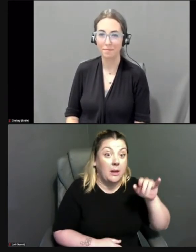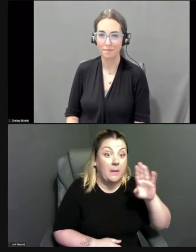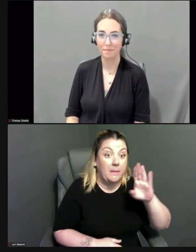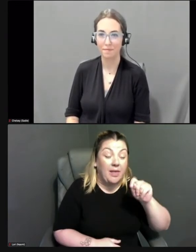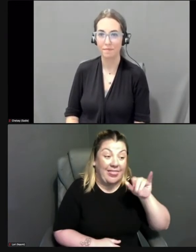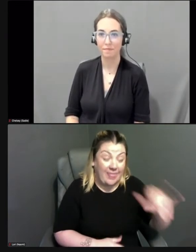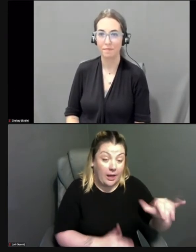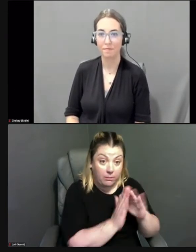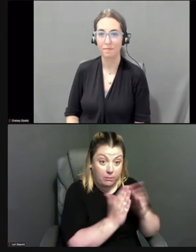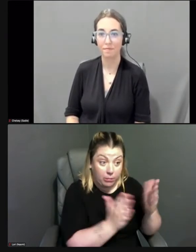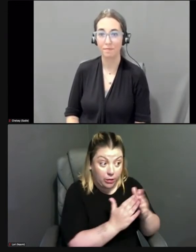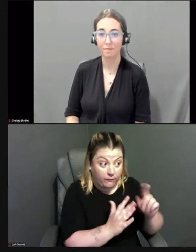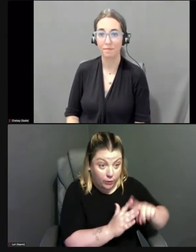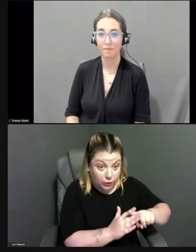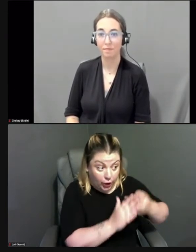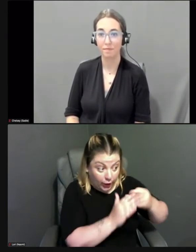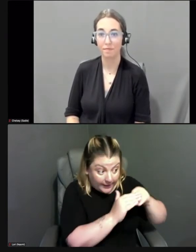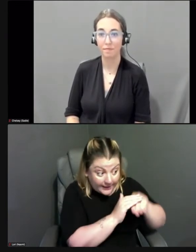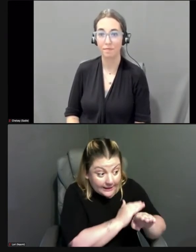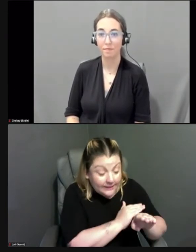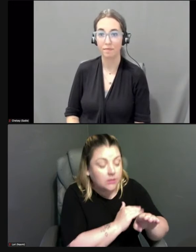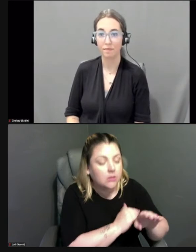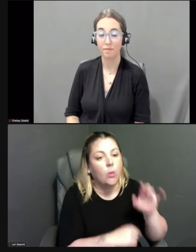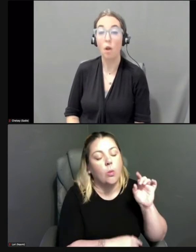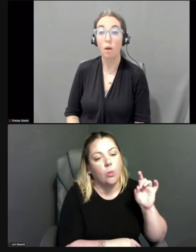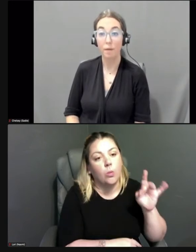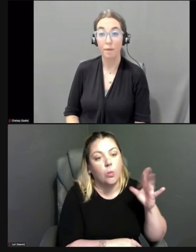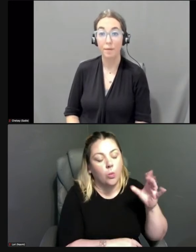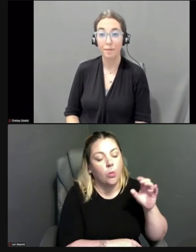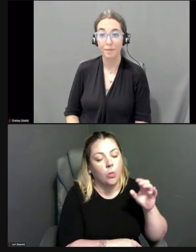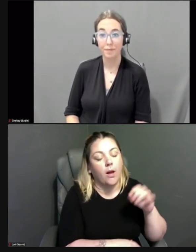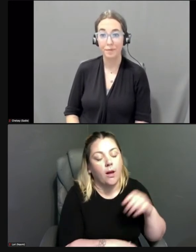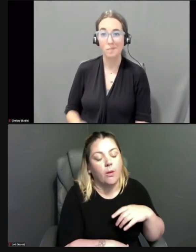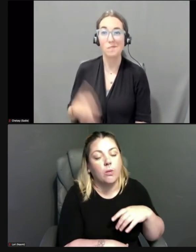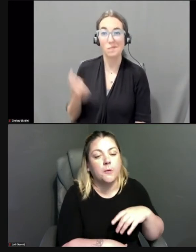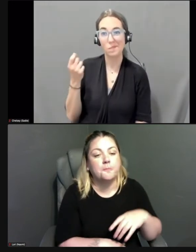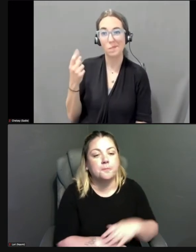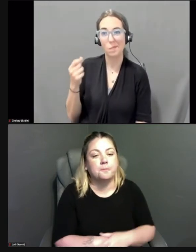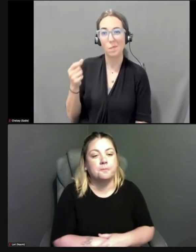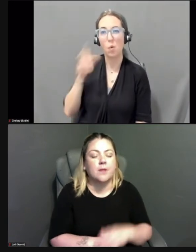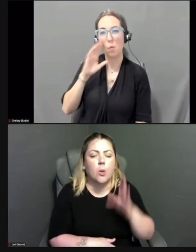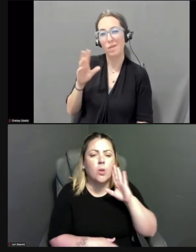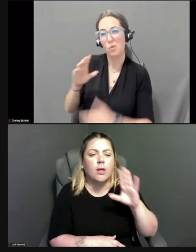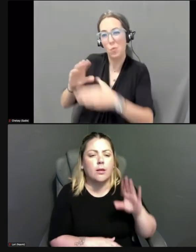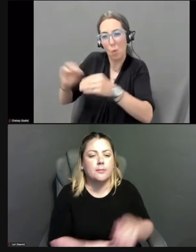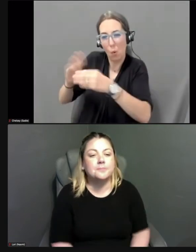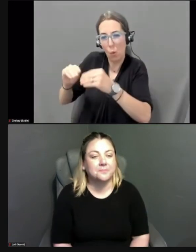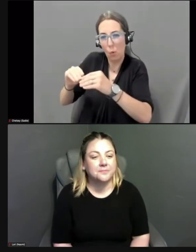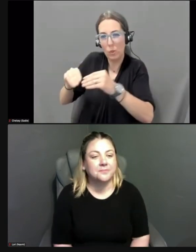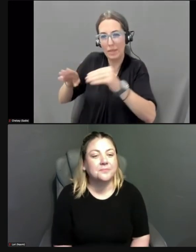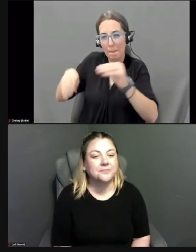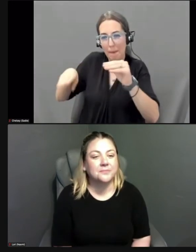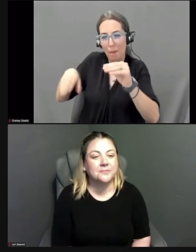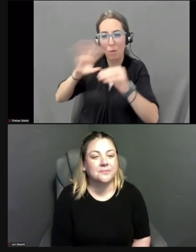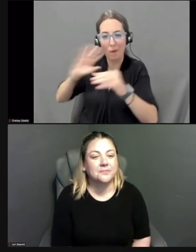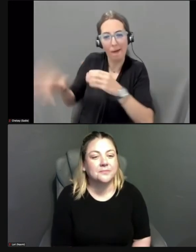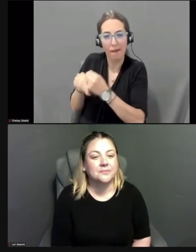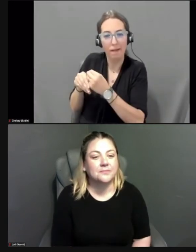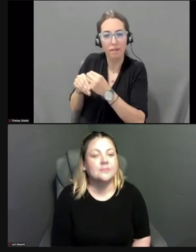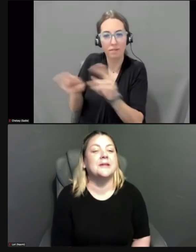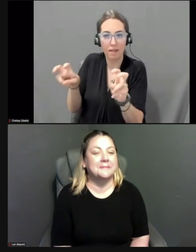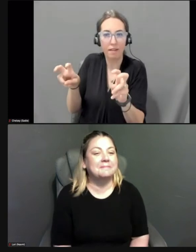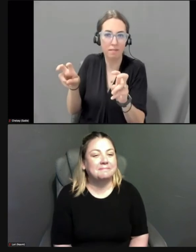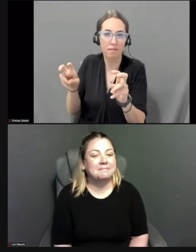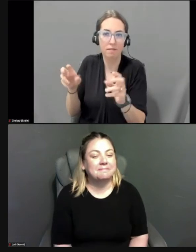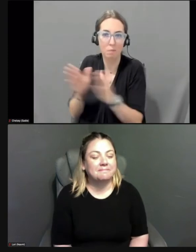Yeah, and we can add that to the show notes too if anybody's interested. Yeah, definitely. So, I mean, maybe you've sort of answered this, but how do